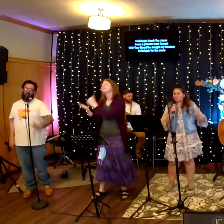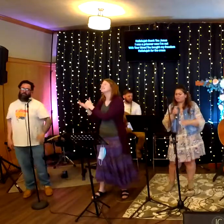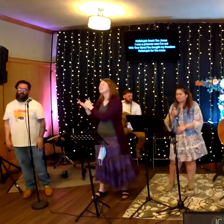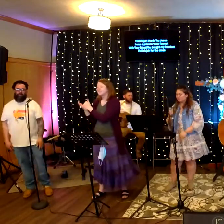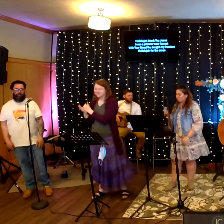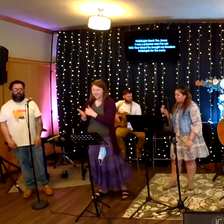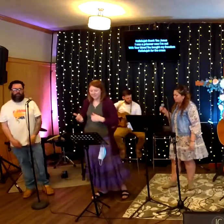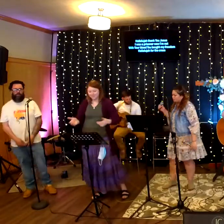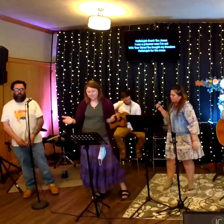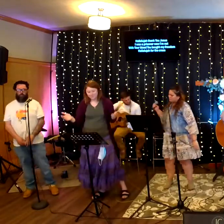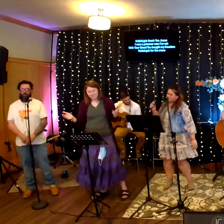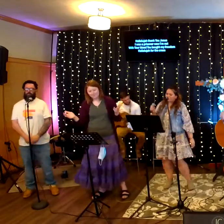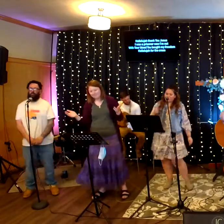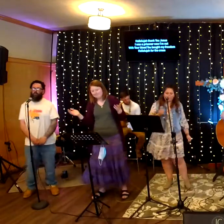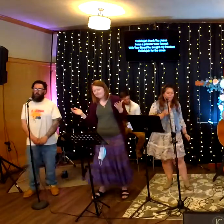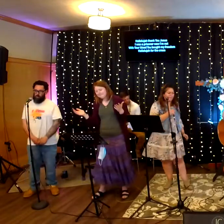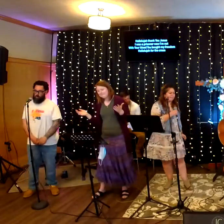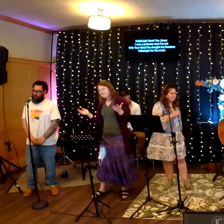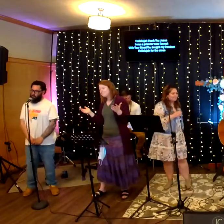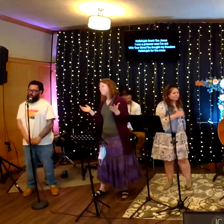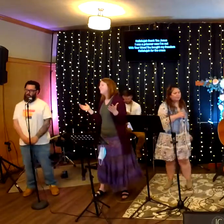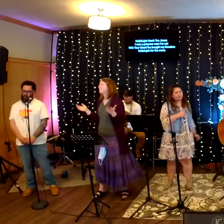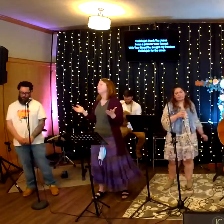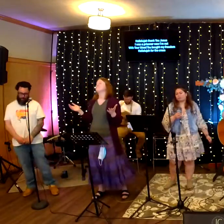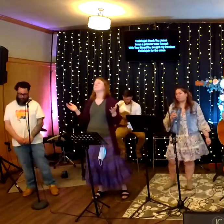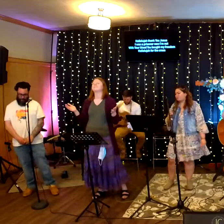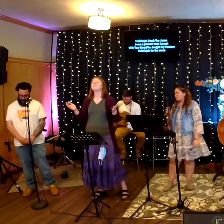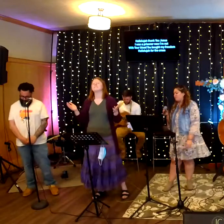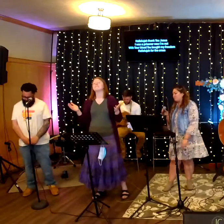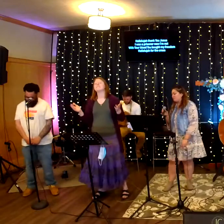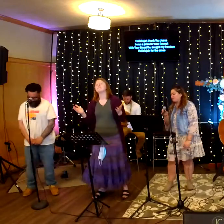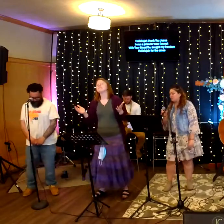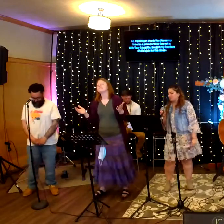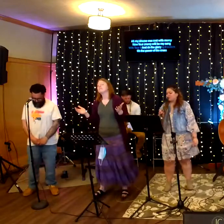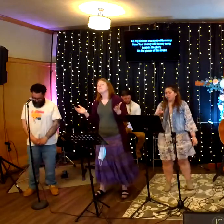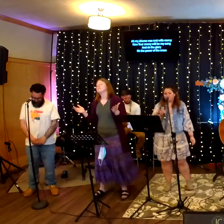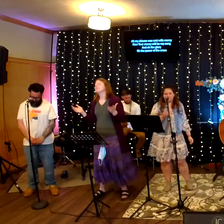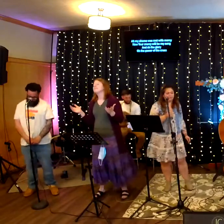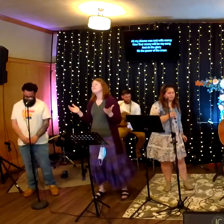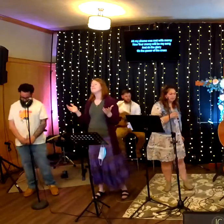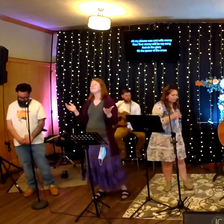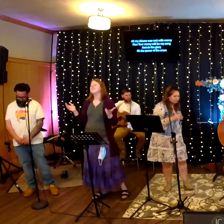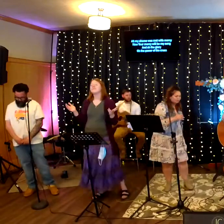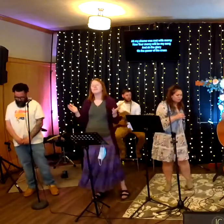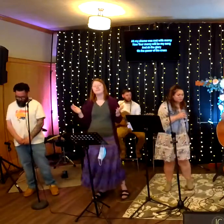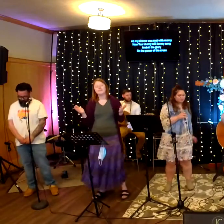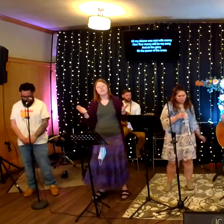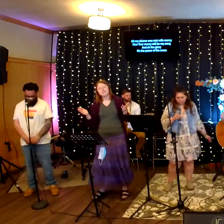Thank you.